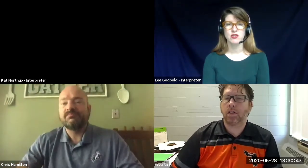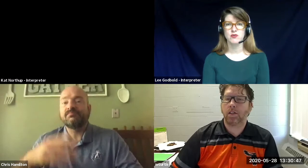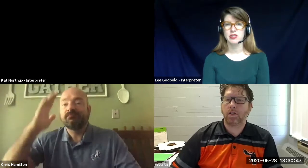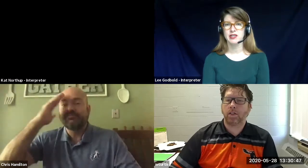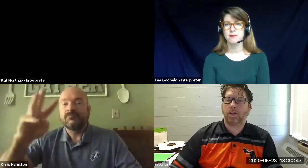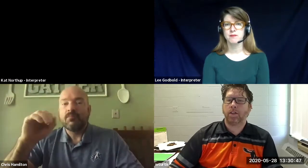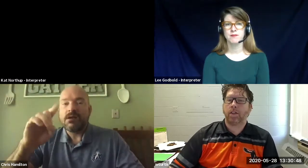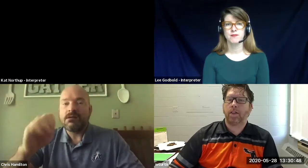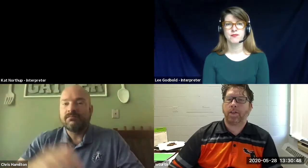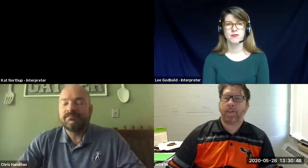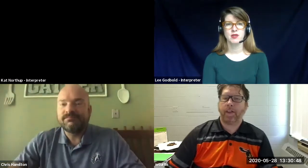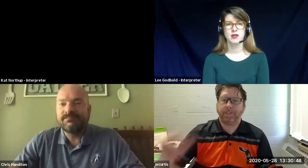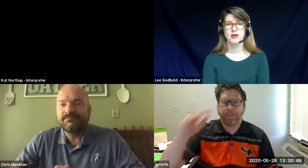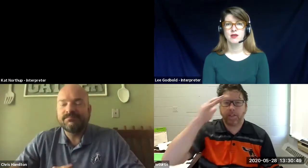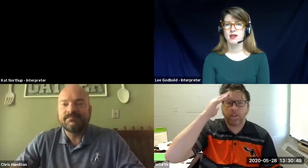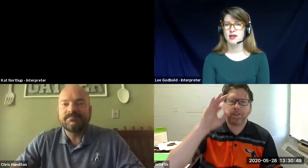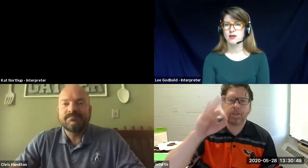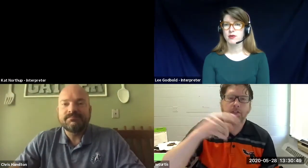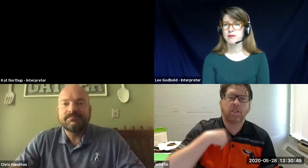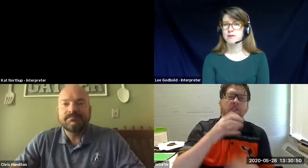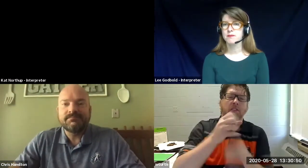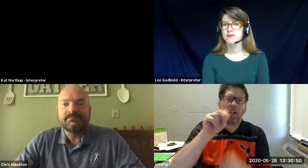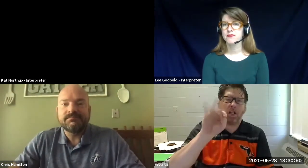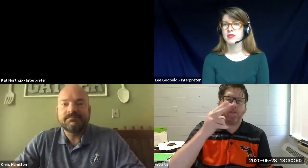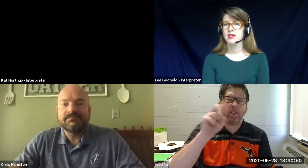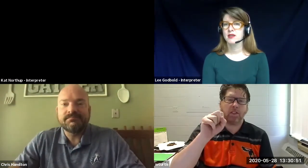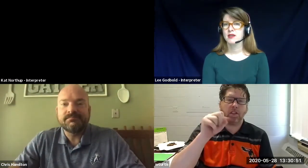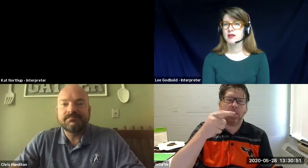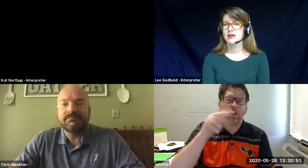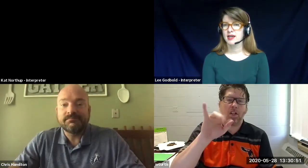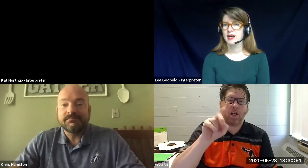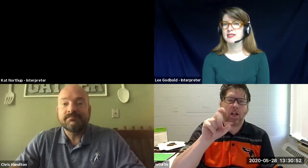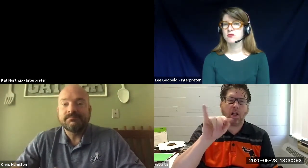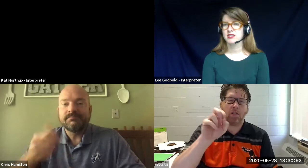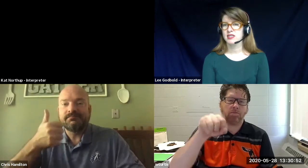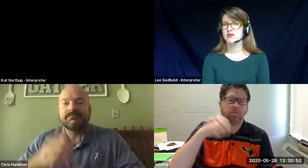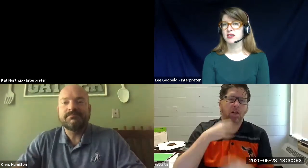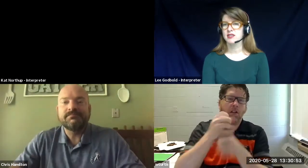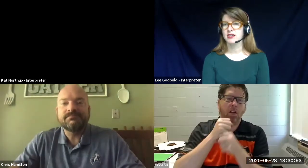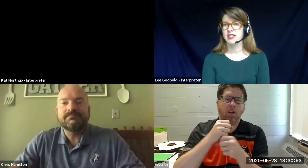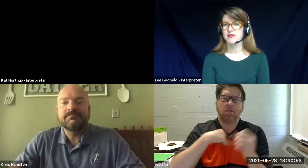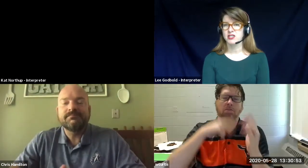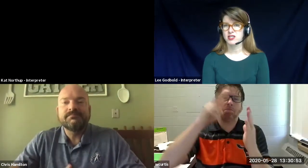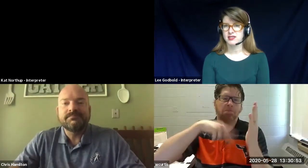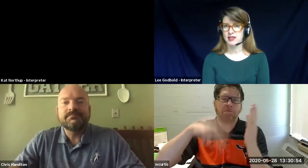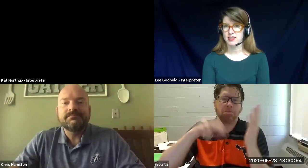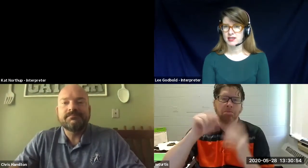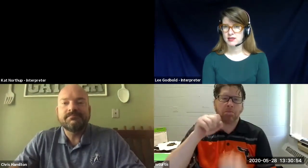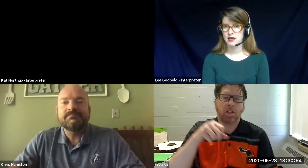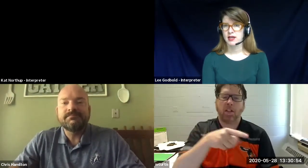you if you'd like. Hey, go ahead. Yeah, I did receive the NFHS guidelines, and I